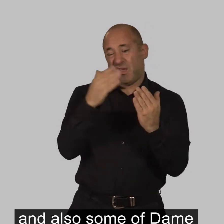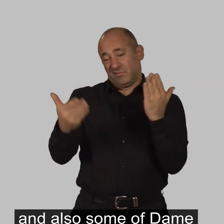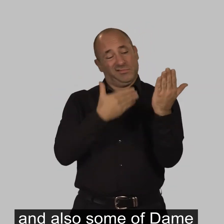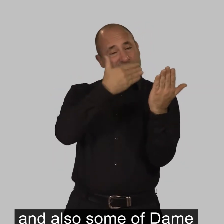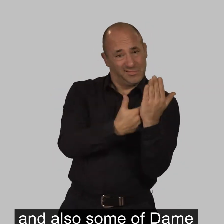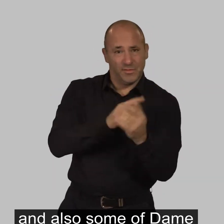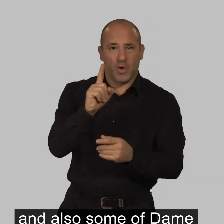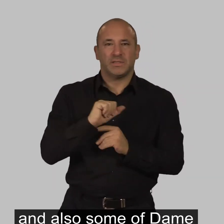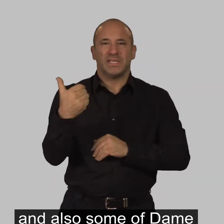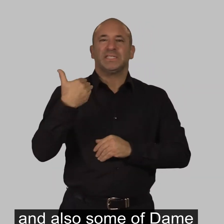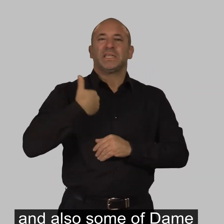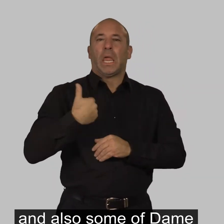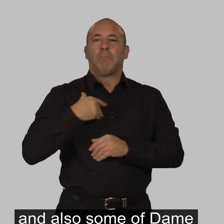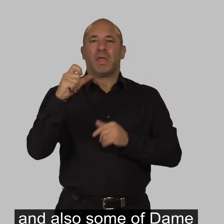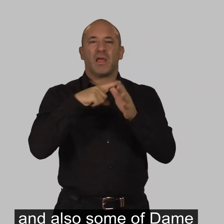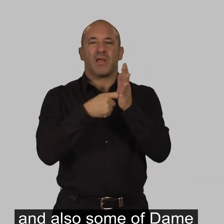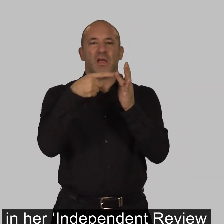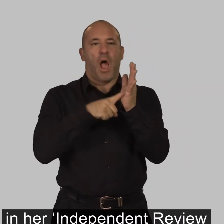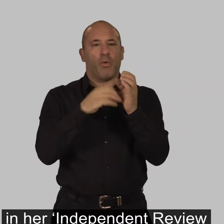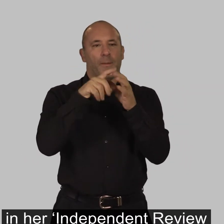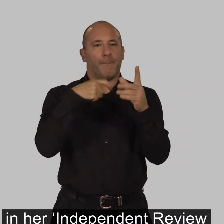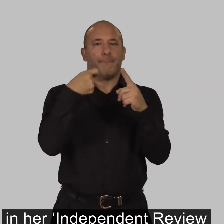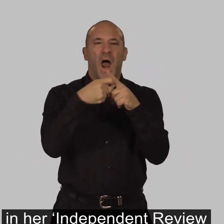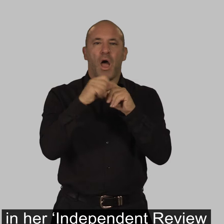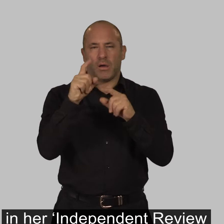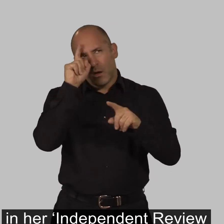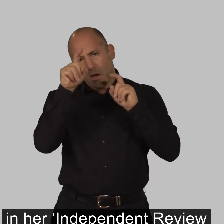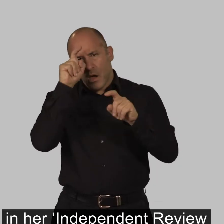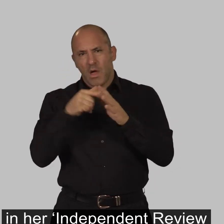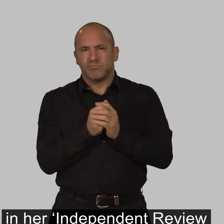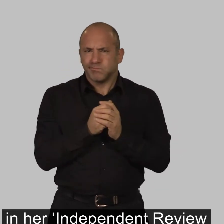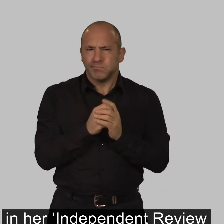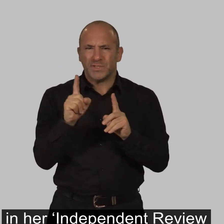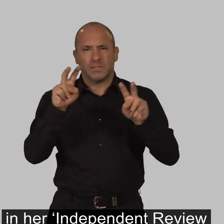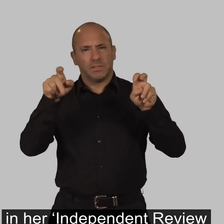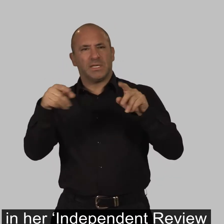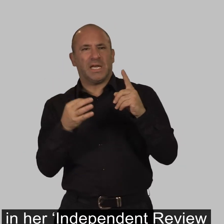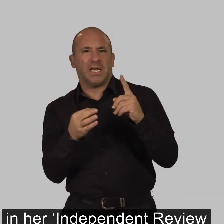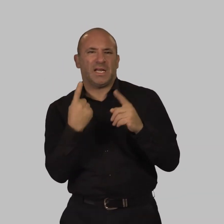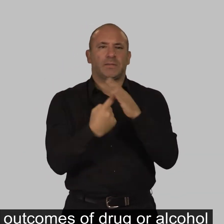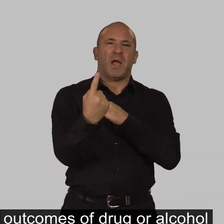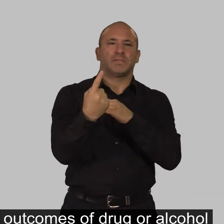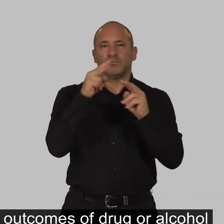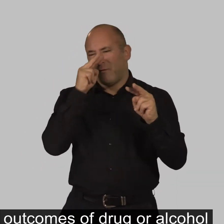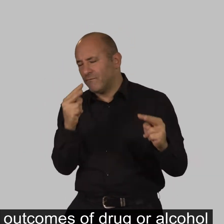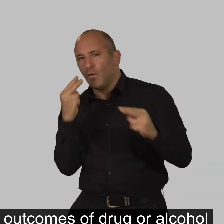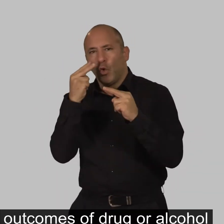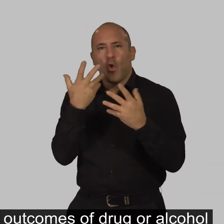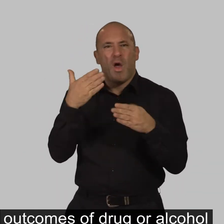some of Dame Carol Black's suggestions in her independent review of the impact on employment outcomes of drug or